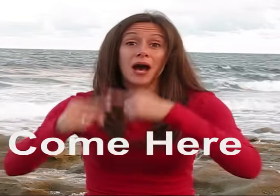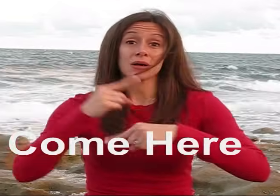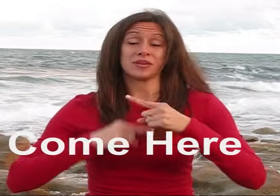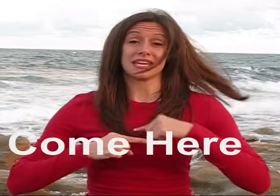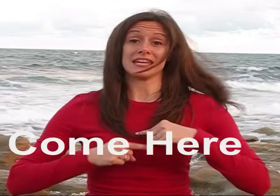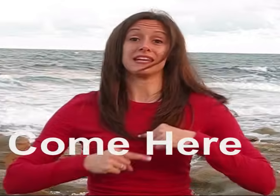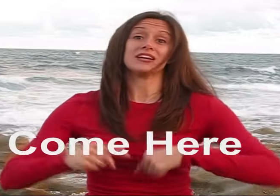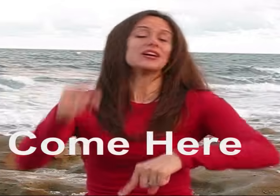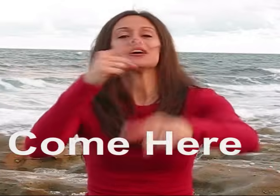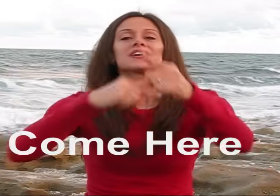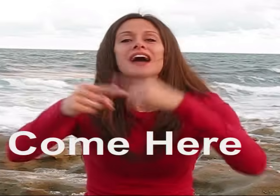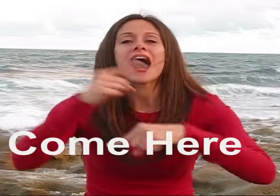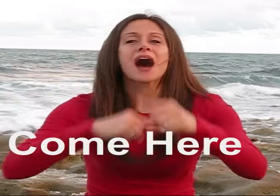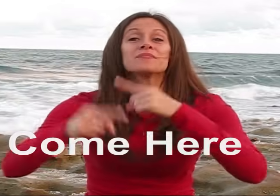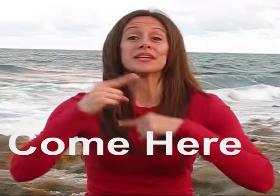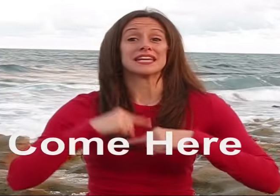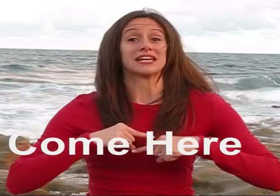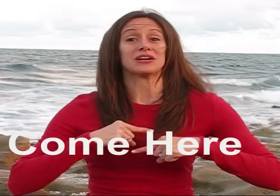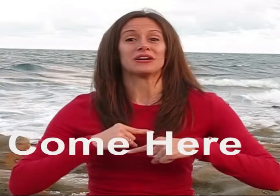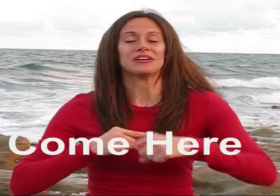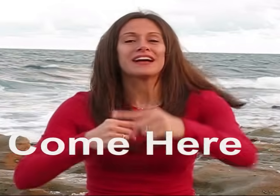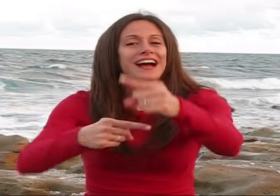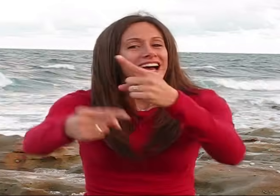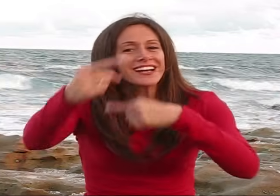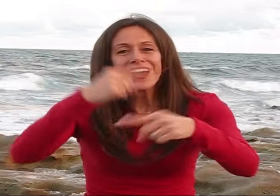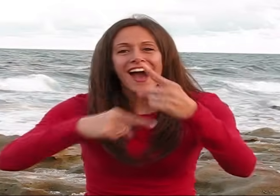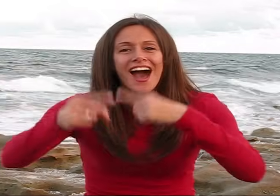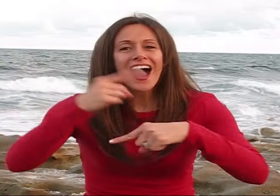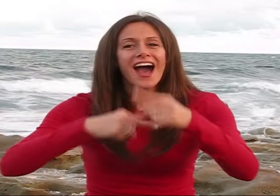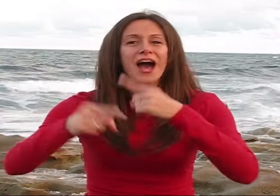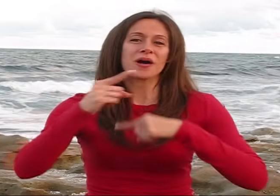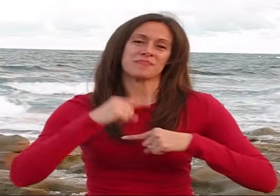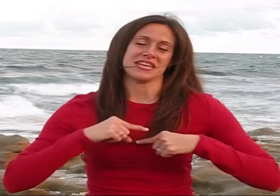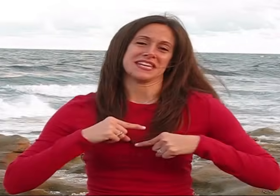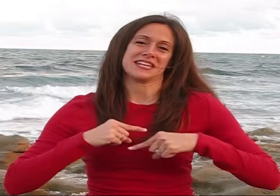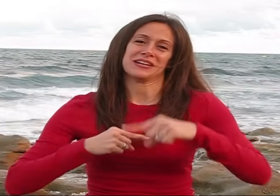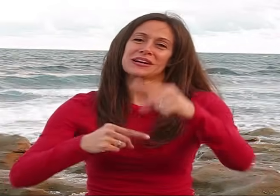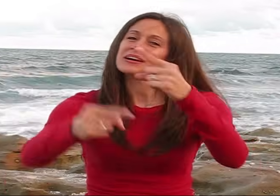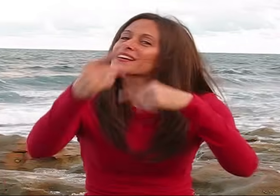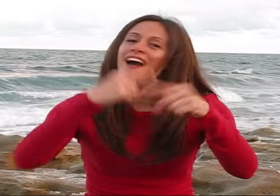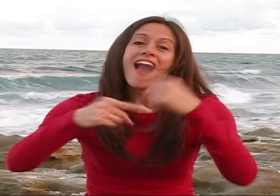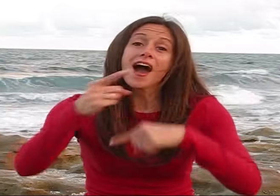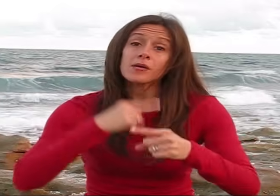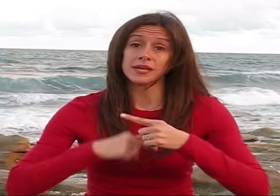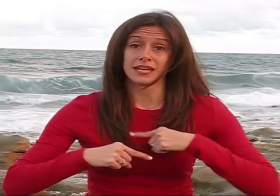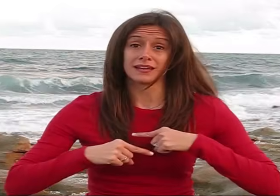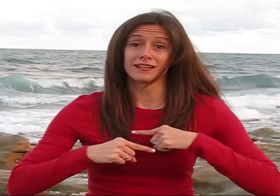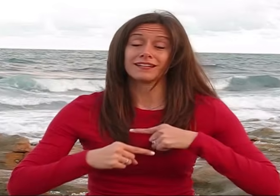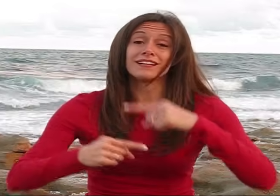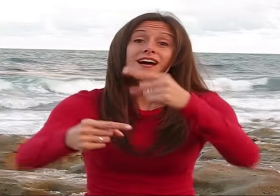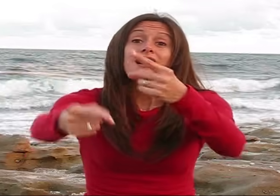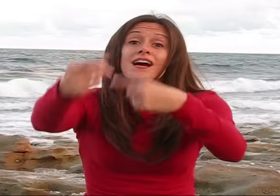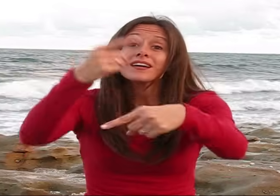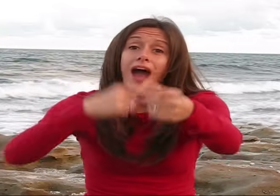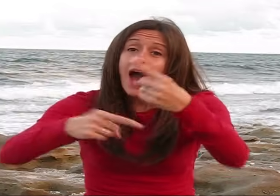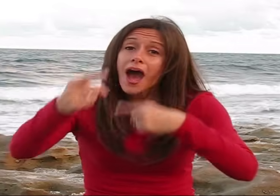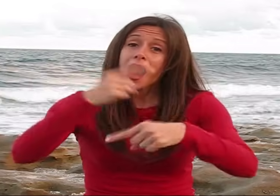Come here, come here. Come here, come here.